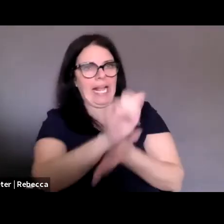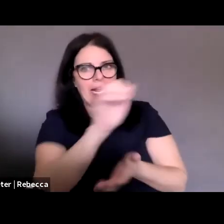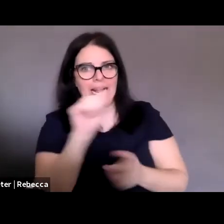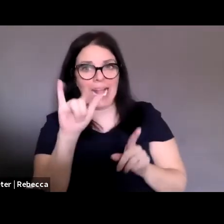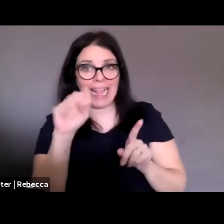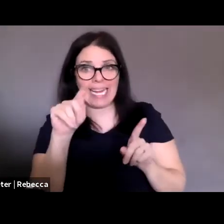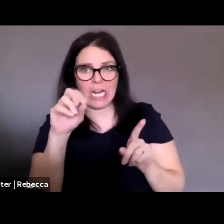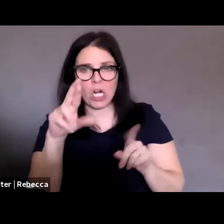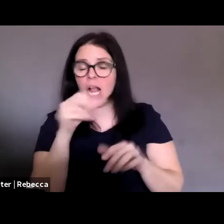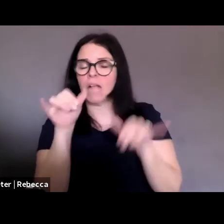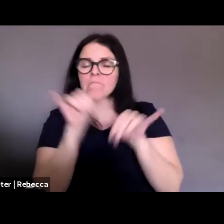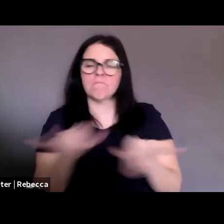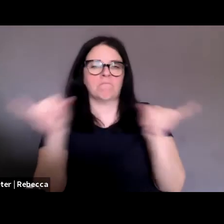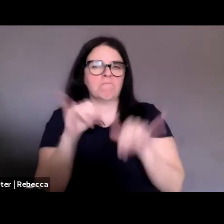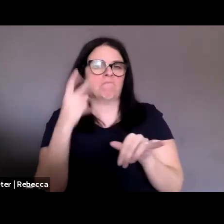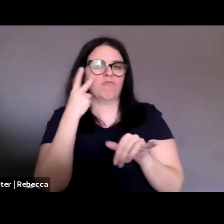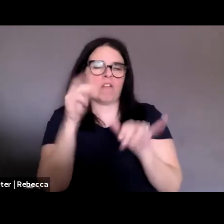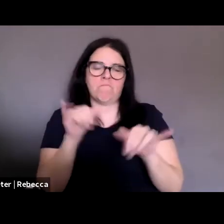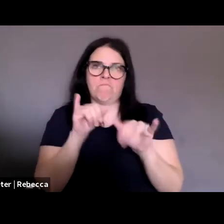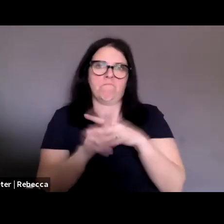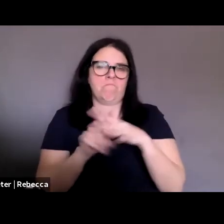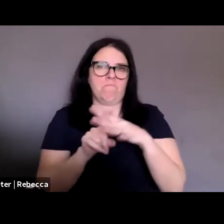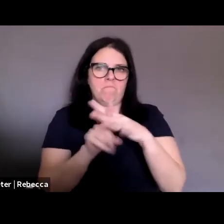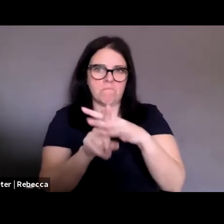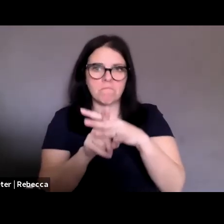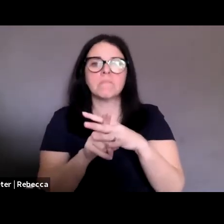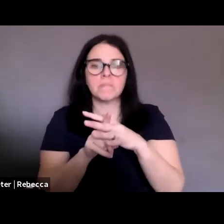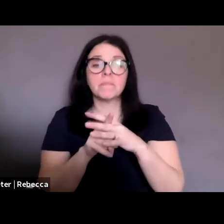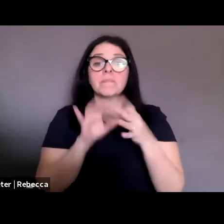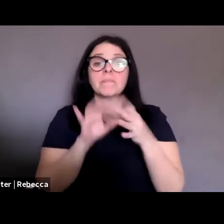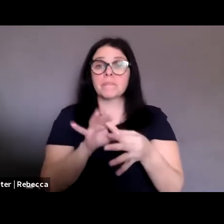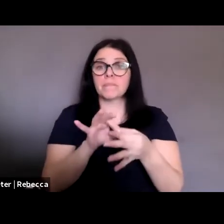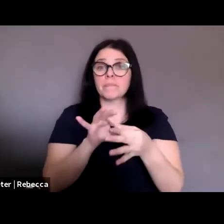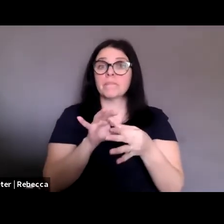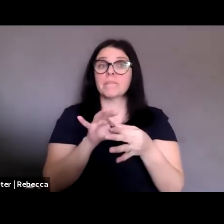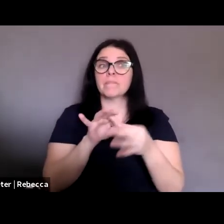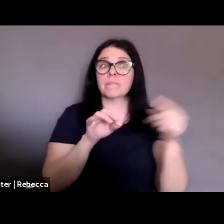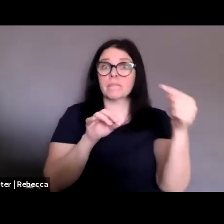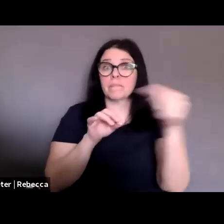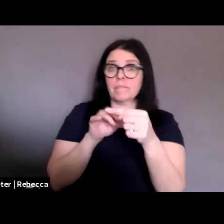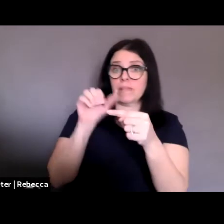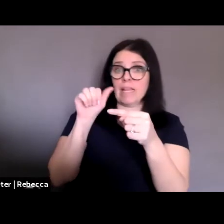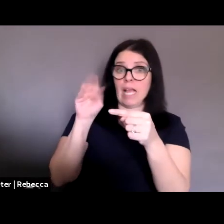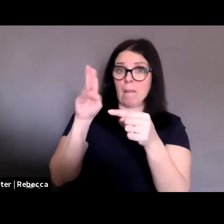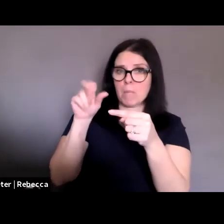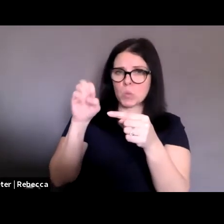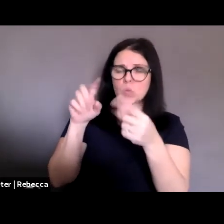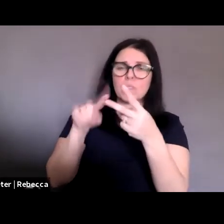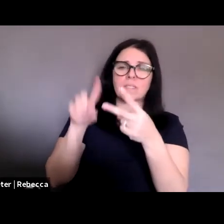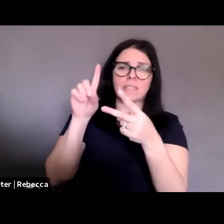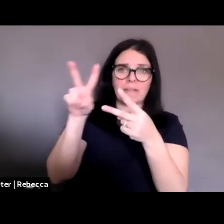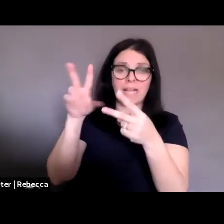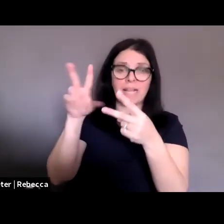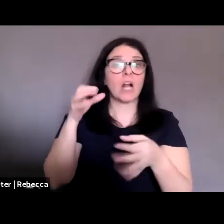was that when child abuse allegations, as opposed to domestic violence allegations, were raised, that courts and evaluators